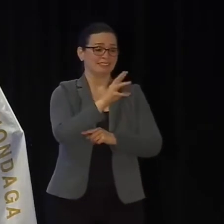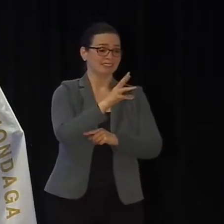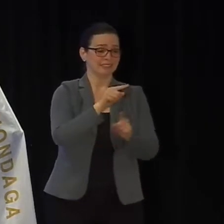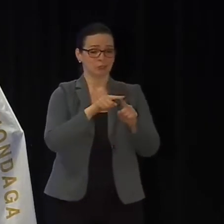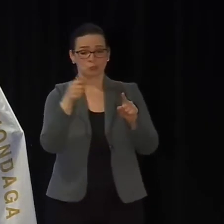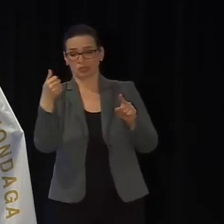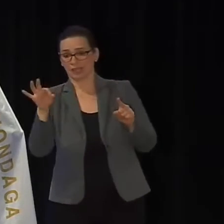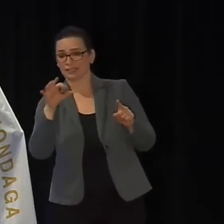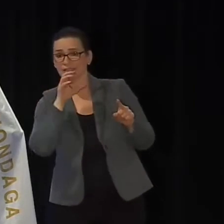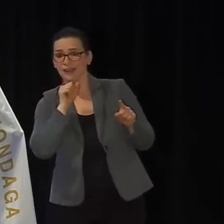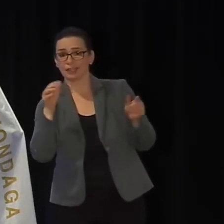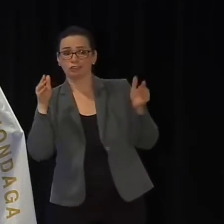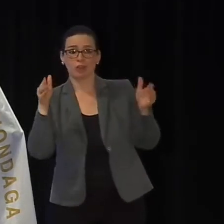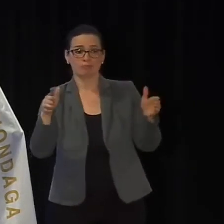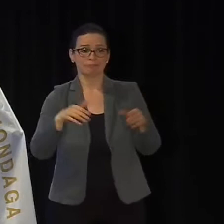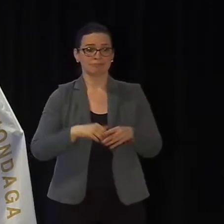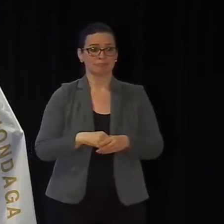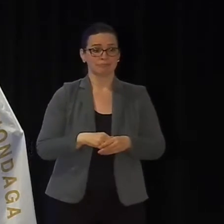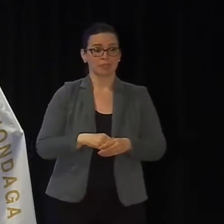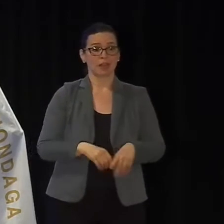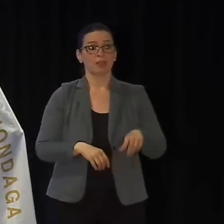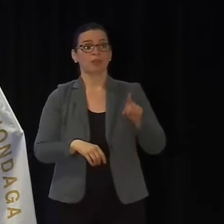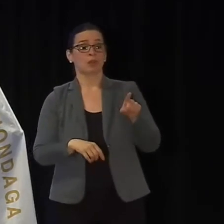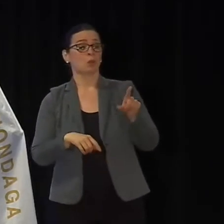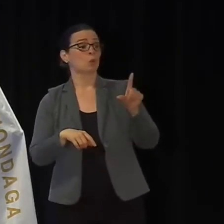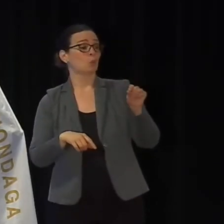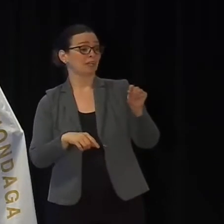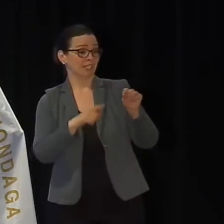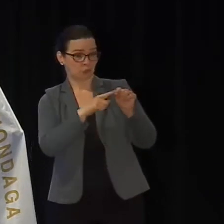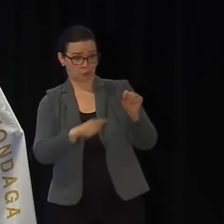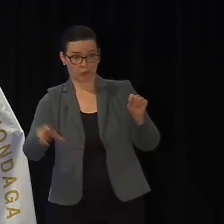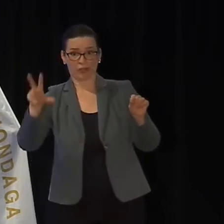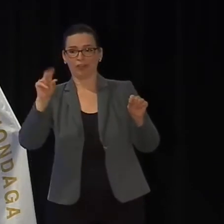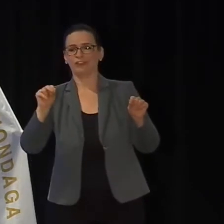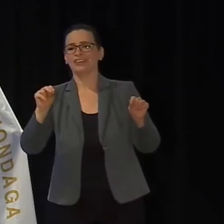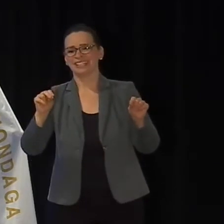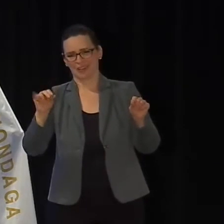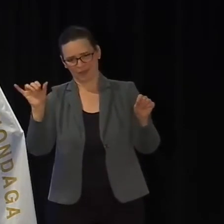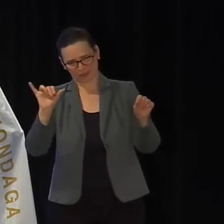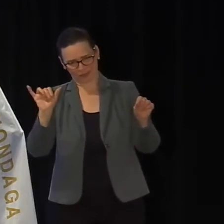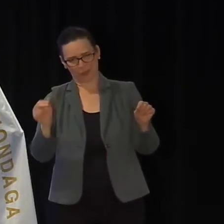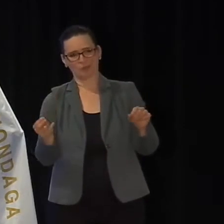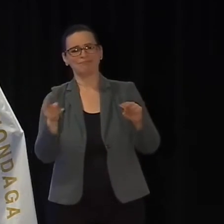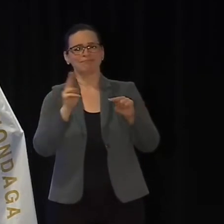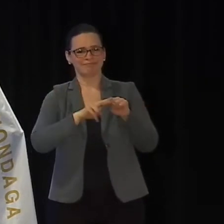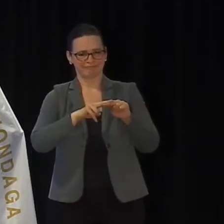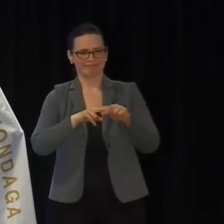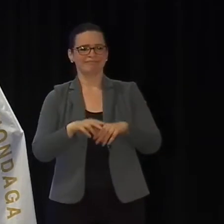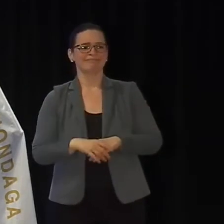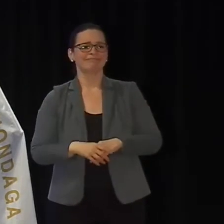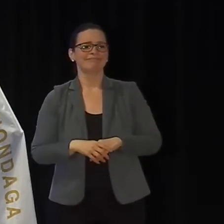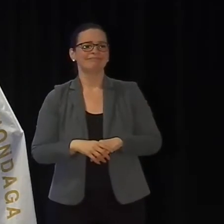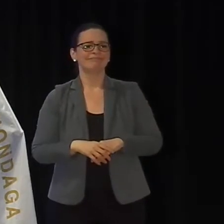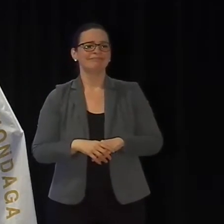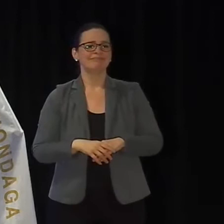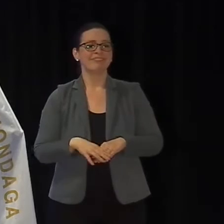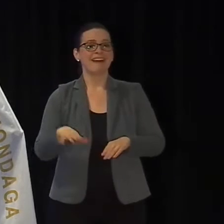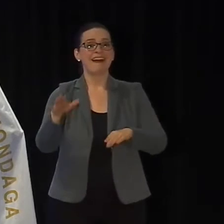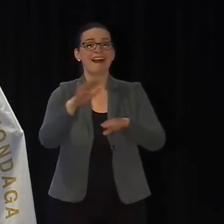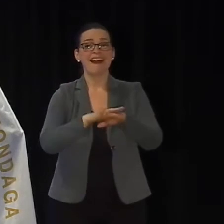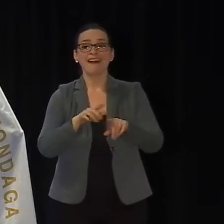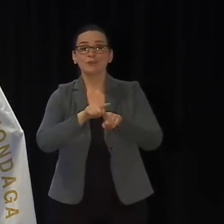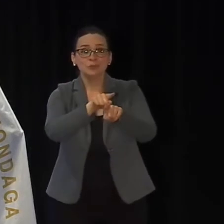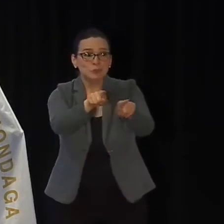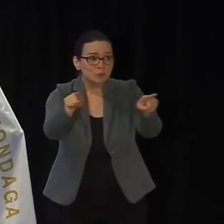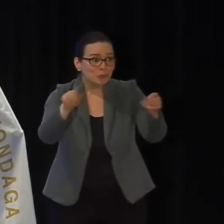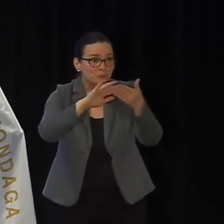that 16 to 30 bracket is then that 30 to 40 then comes in. Your vaccinated